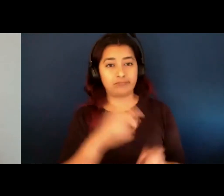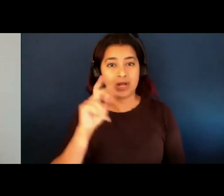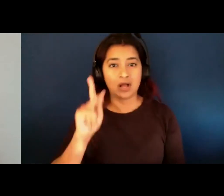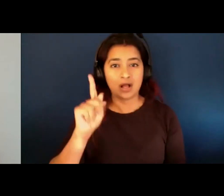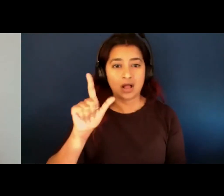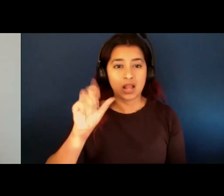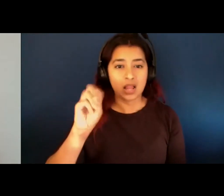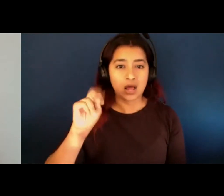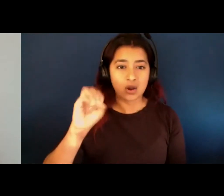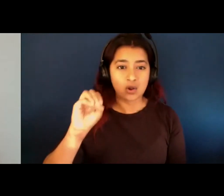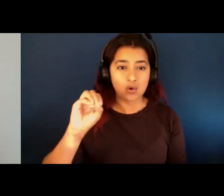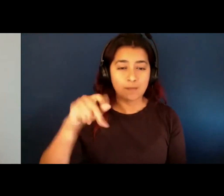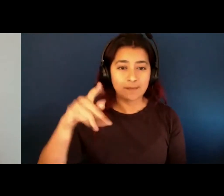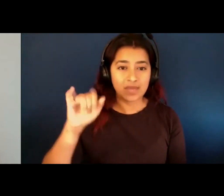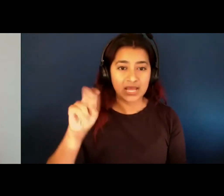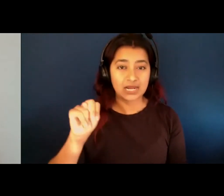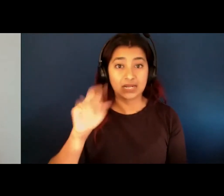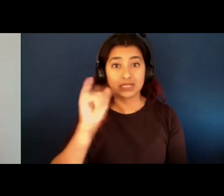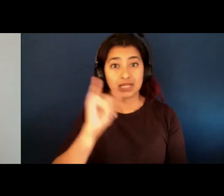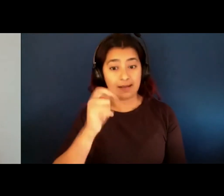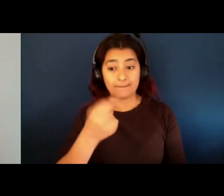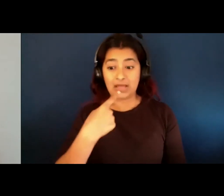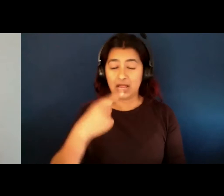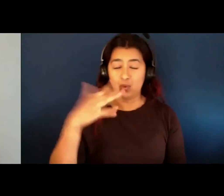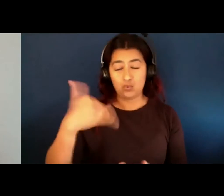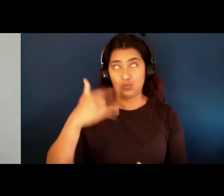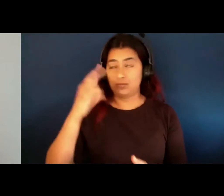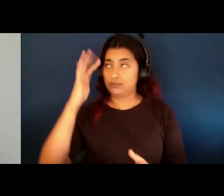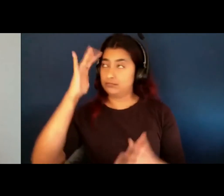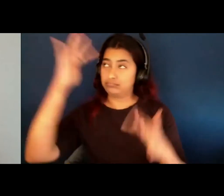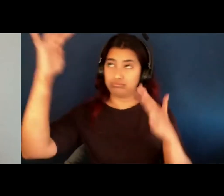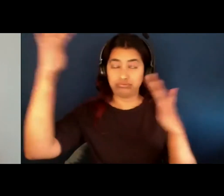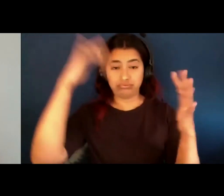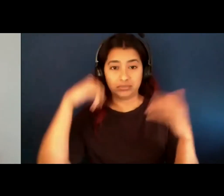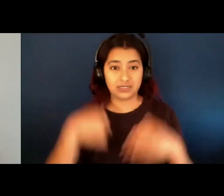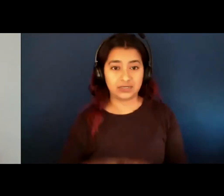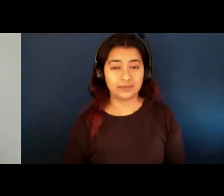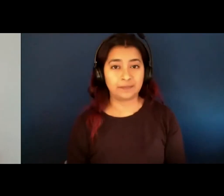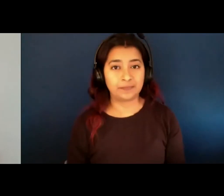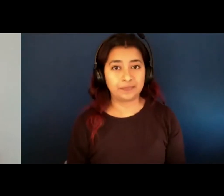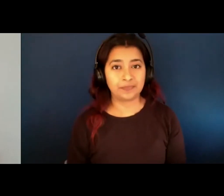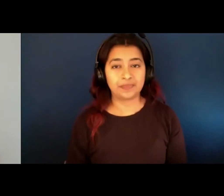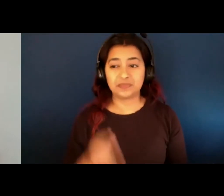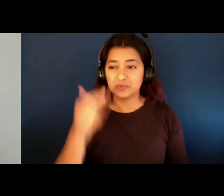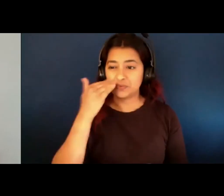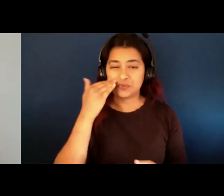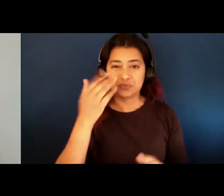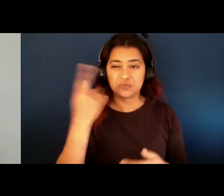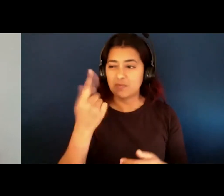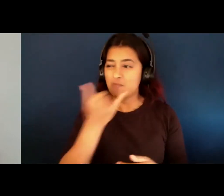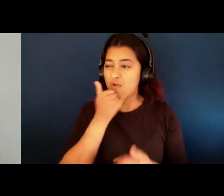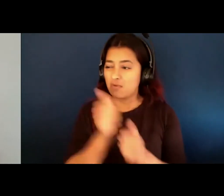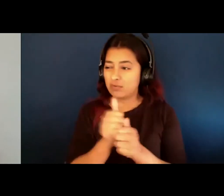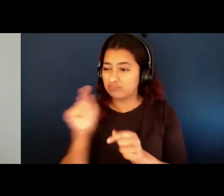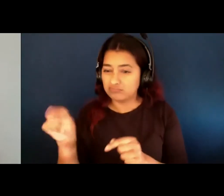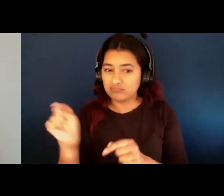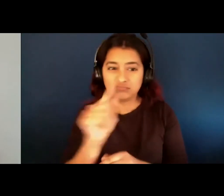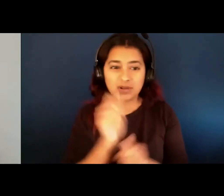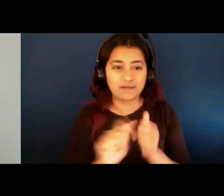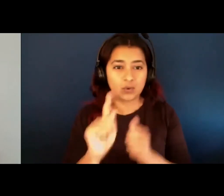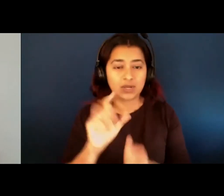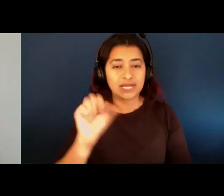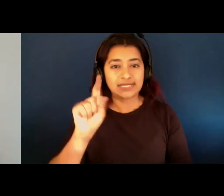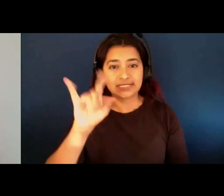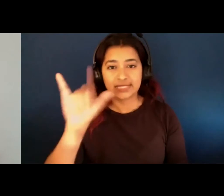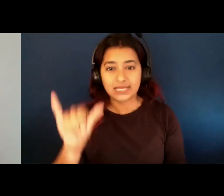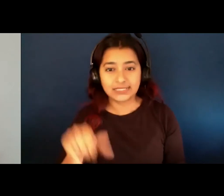were magic school buses. She knew she was nothing new. Around here, there was something wrong with everyone. Stacy and the